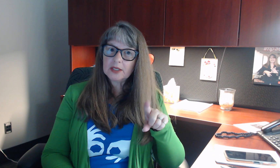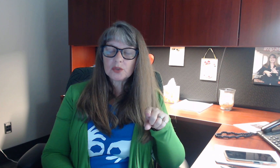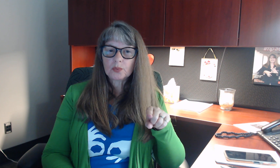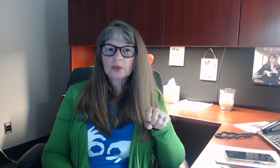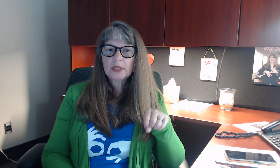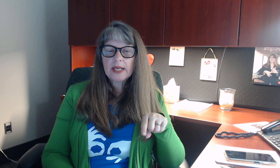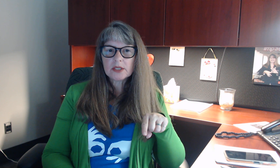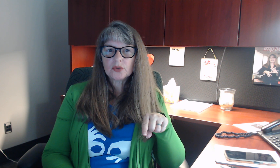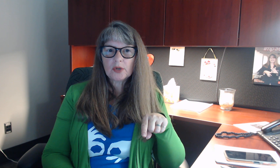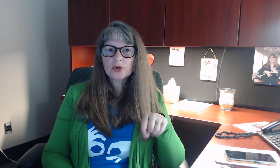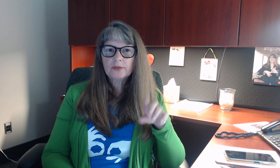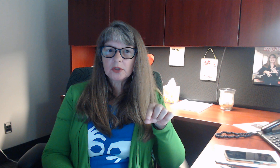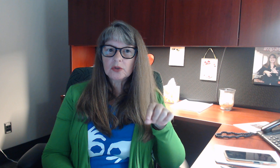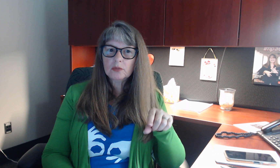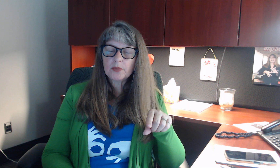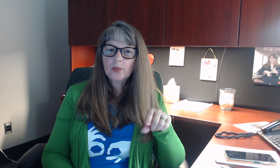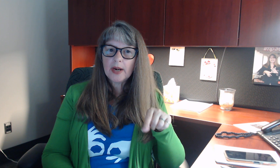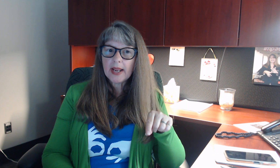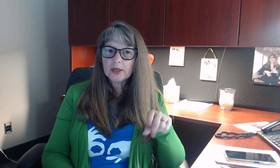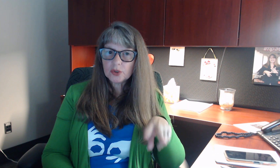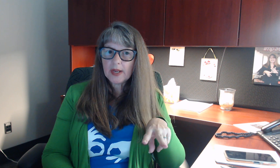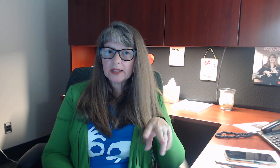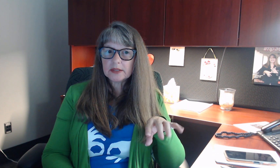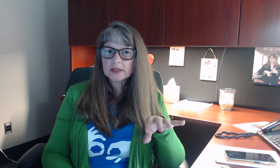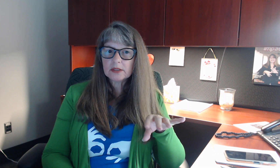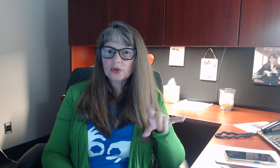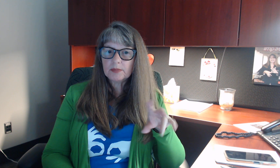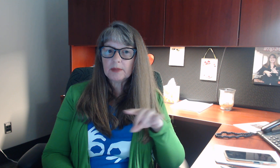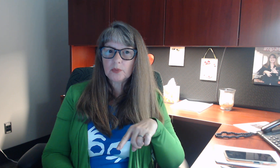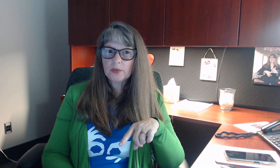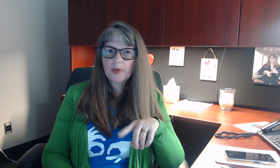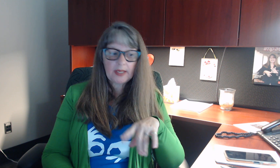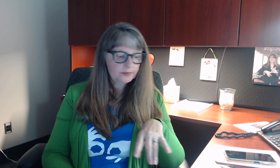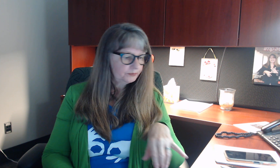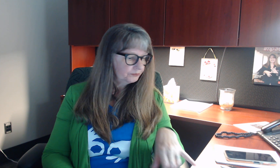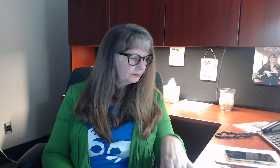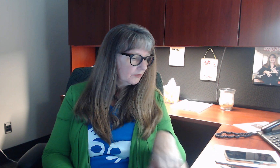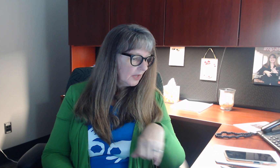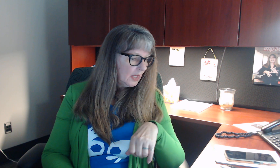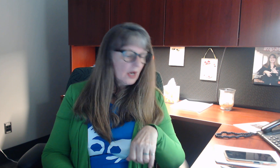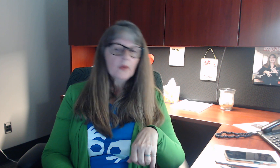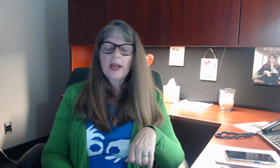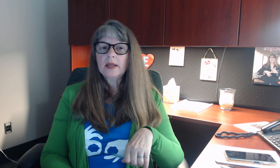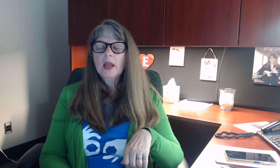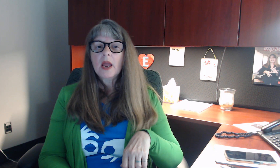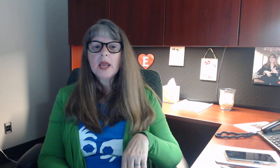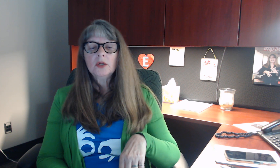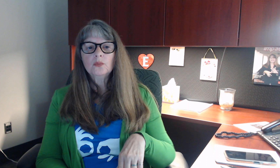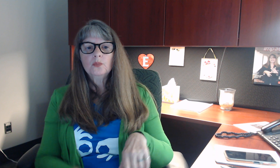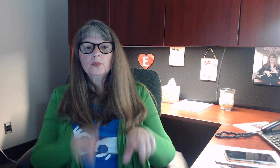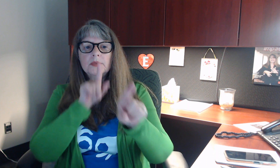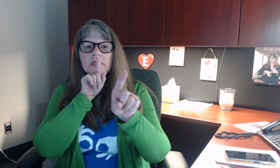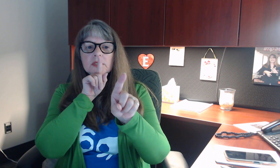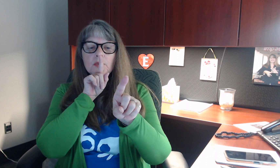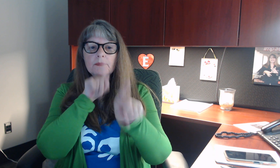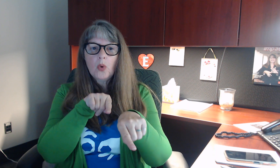real good ASL structure. If you can do it with one hand, 2 hands, you should be able to do it with 1 hand. Okay, and this is